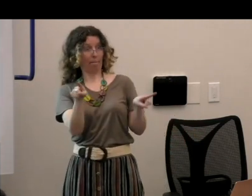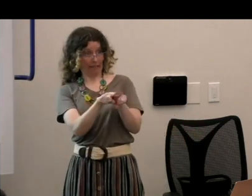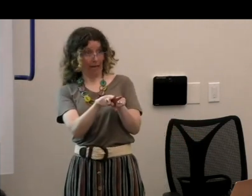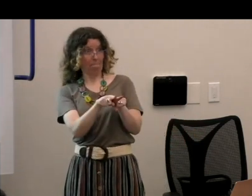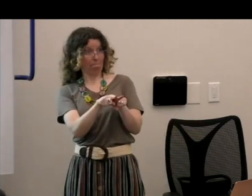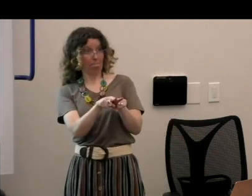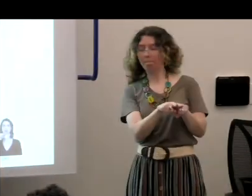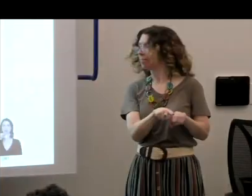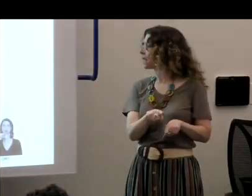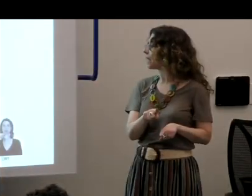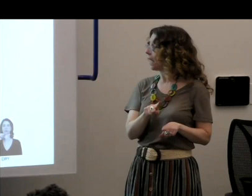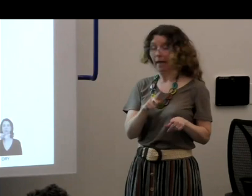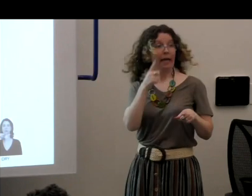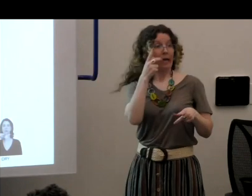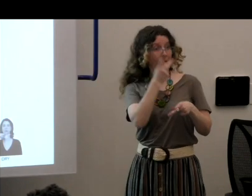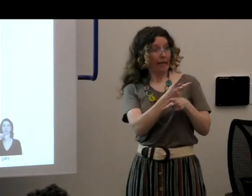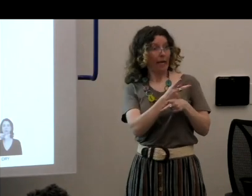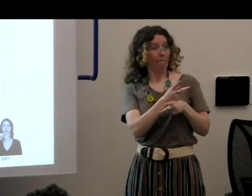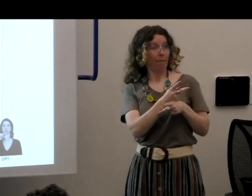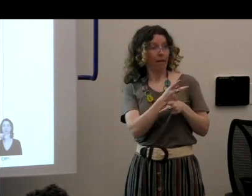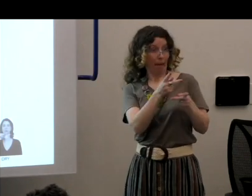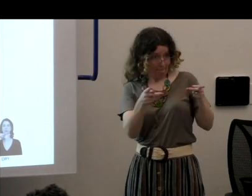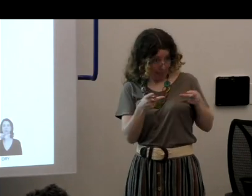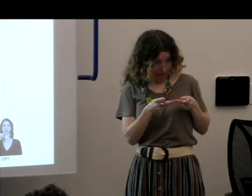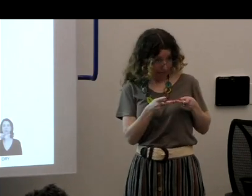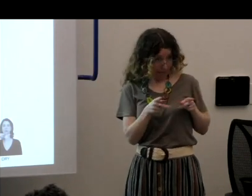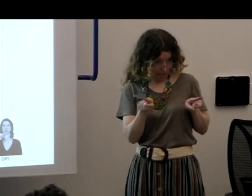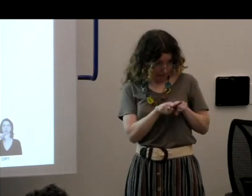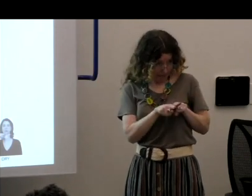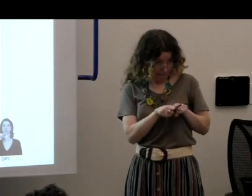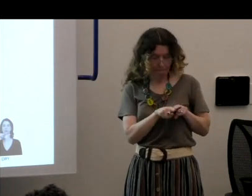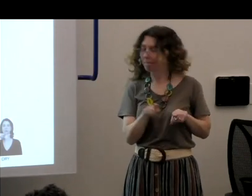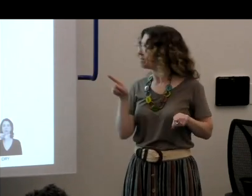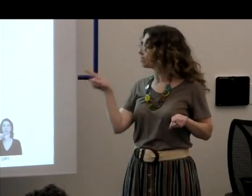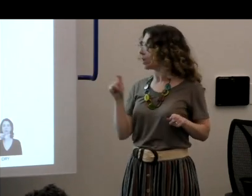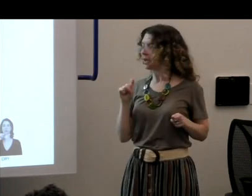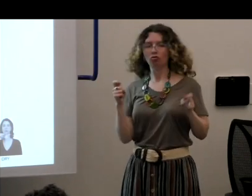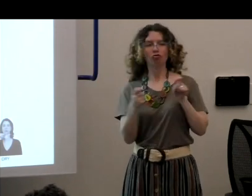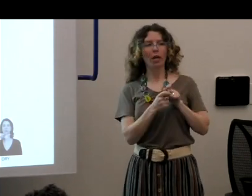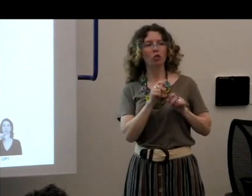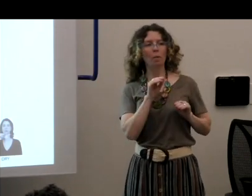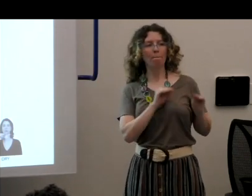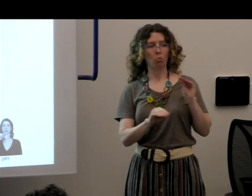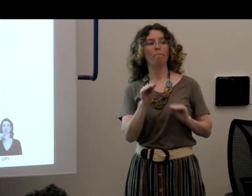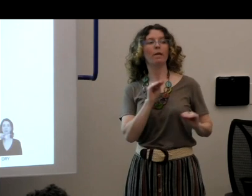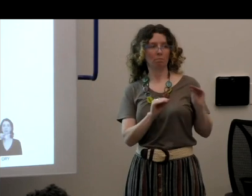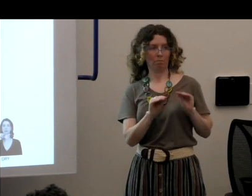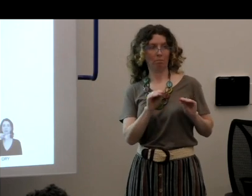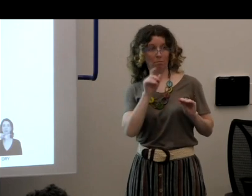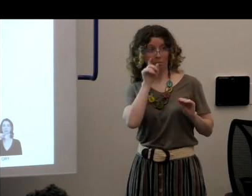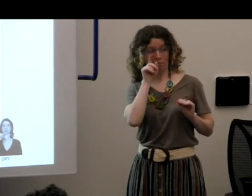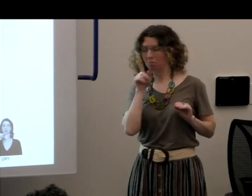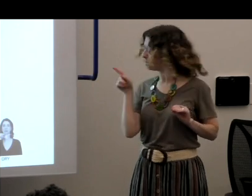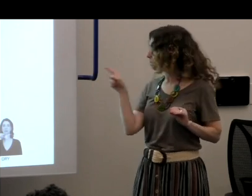then we can keep the hand shape the same in the next row. So the location is also the same, but we're changing